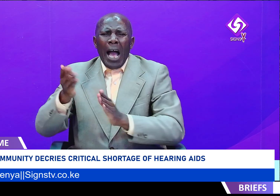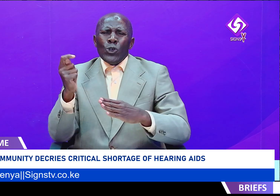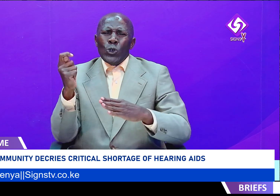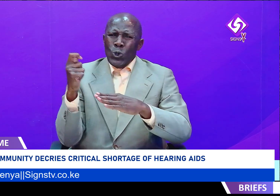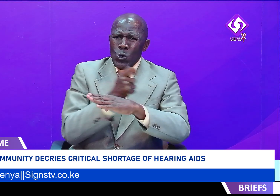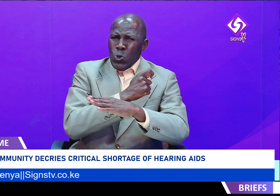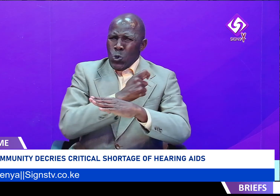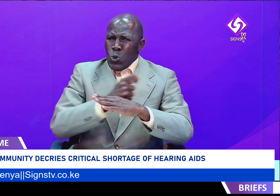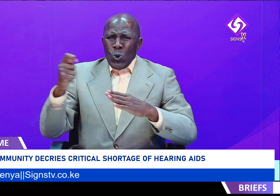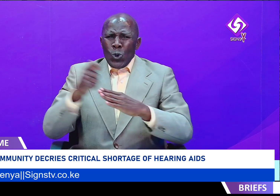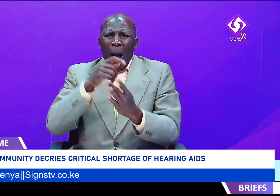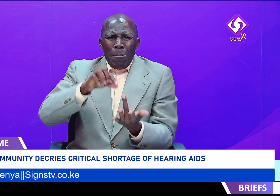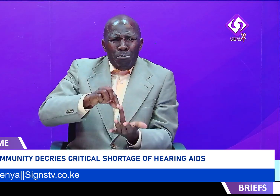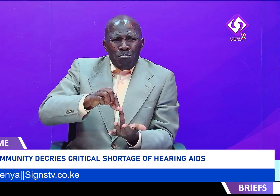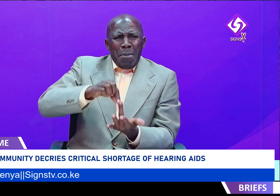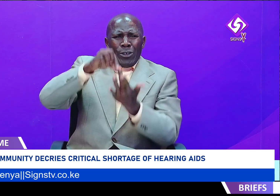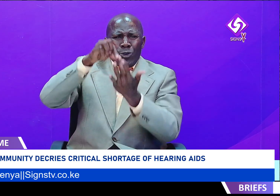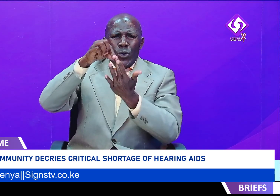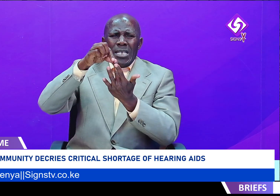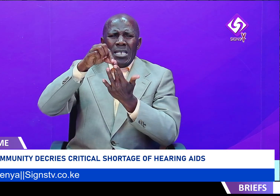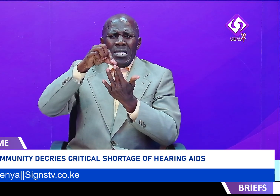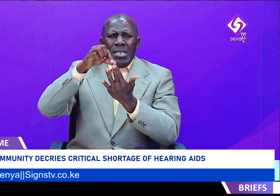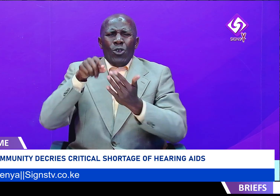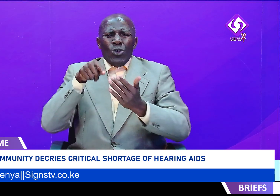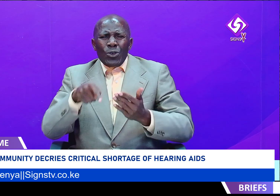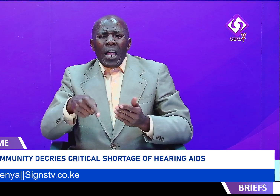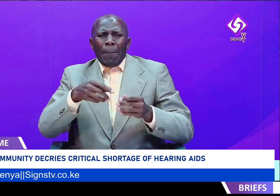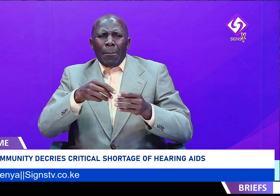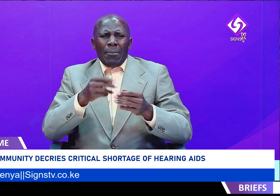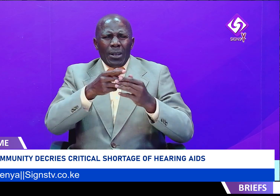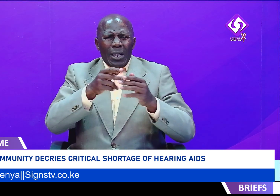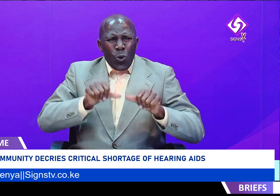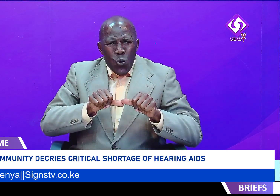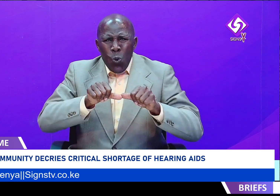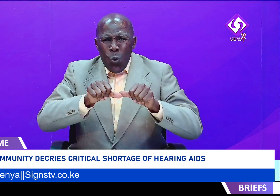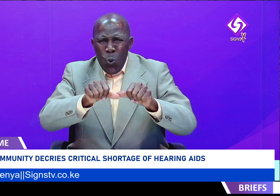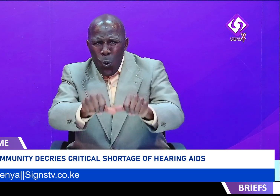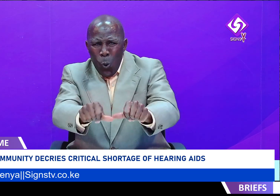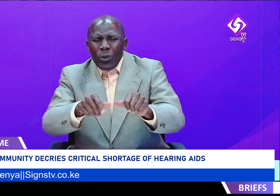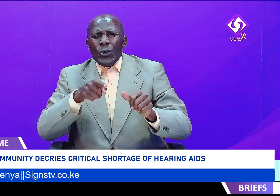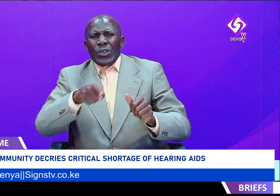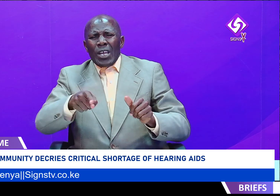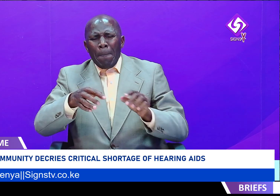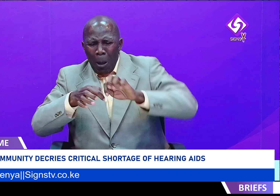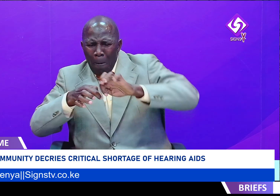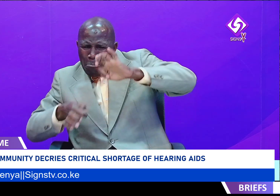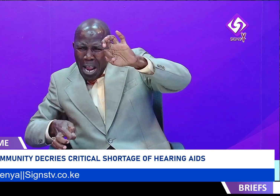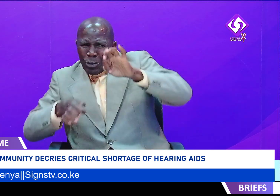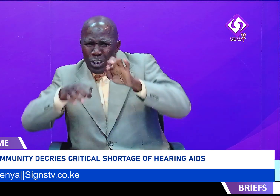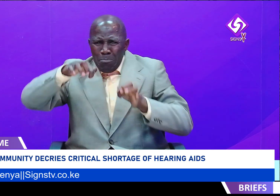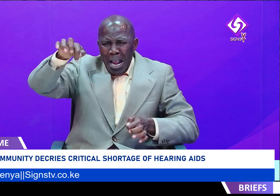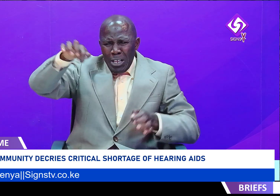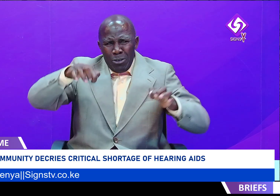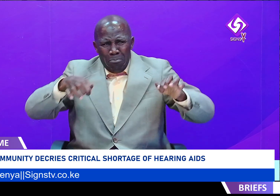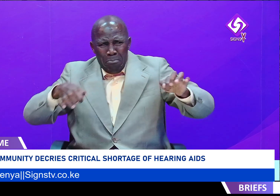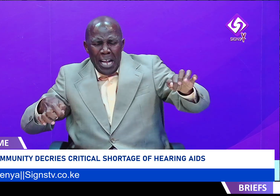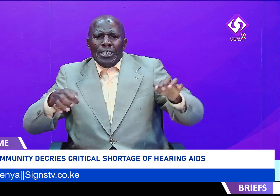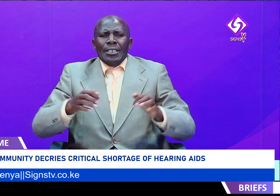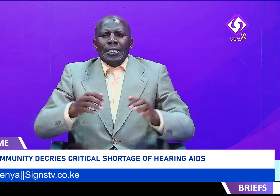for students and communication barriers for those seeking employment or accessing public